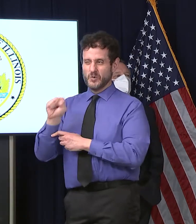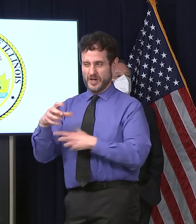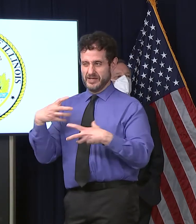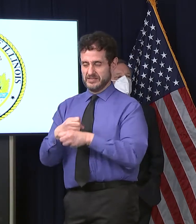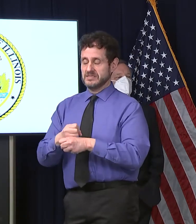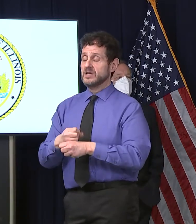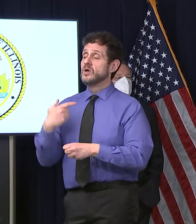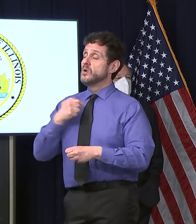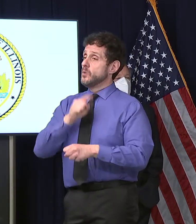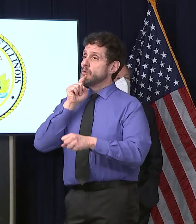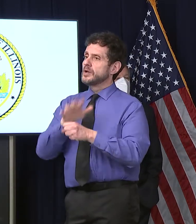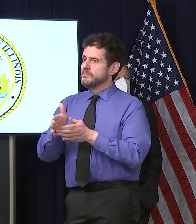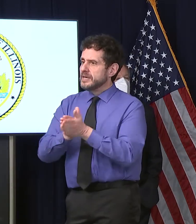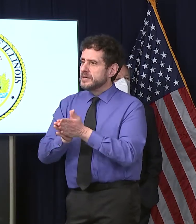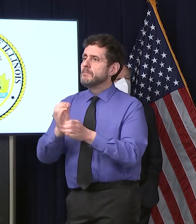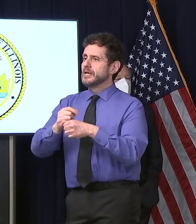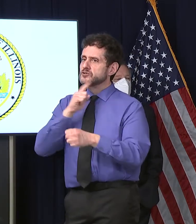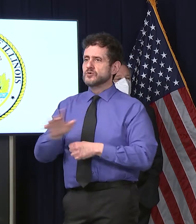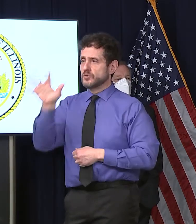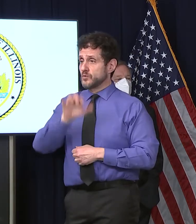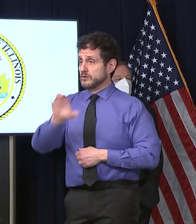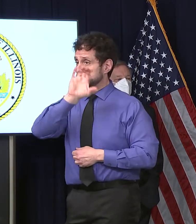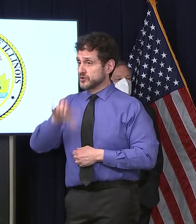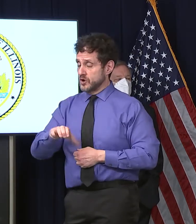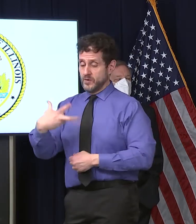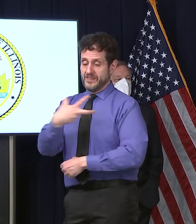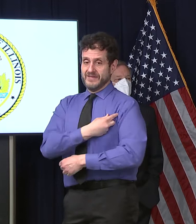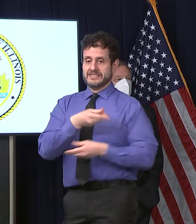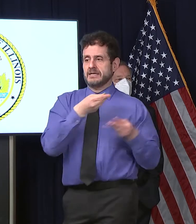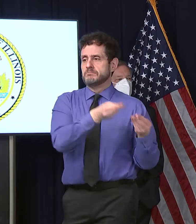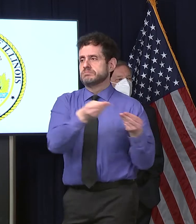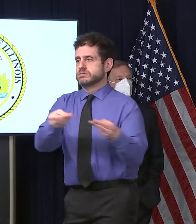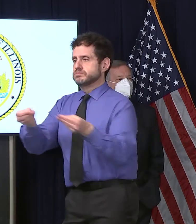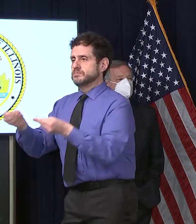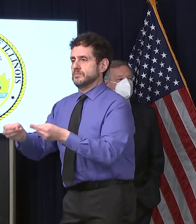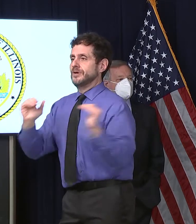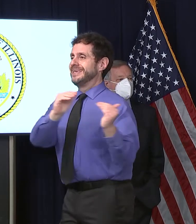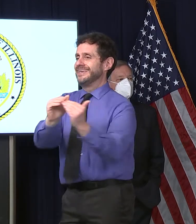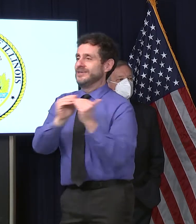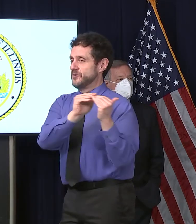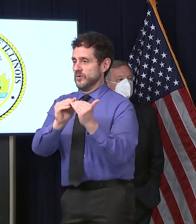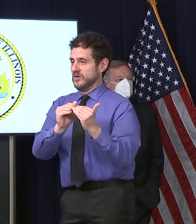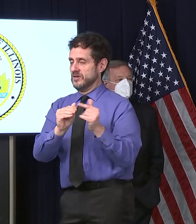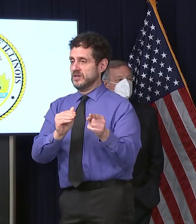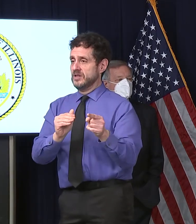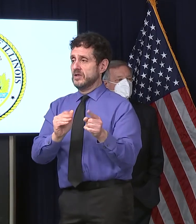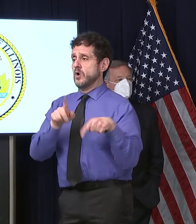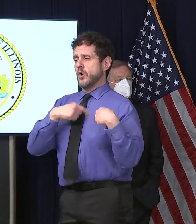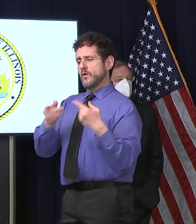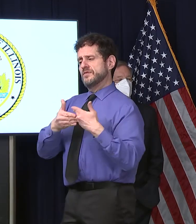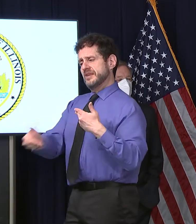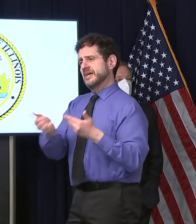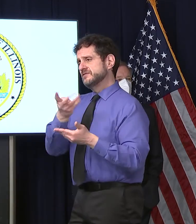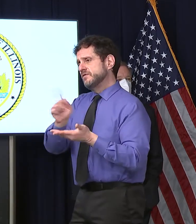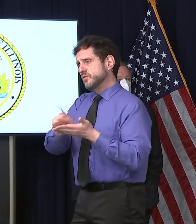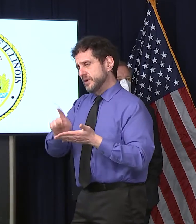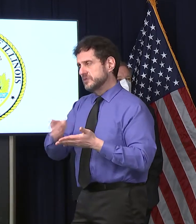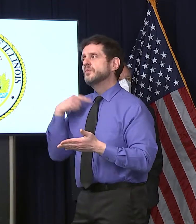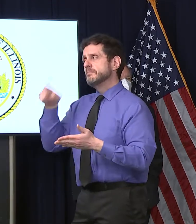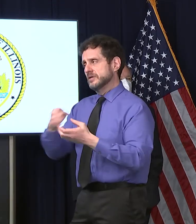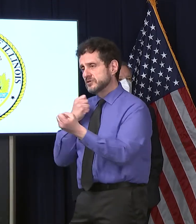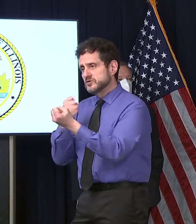all-important citywide equity strategy, but we need to also focus in these next few weeks on supporting our seniors. This is